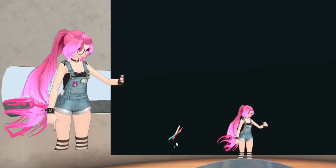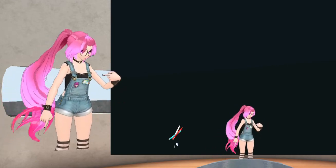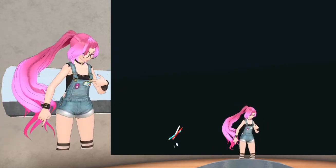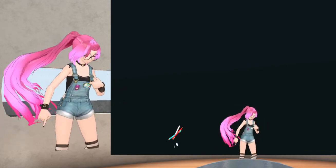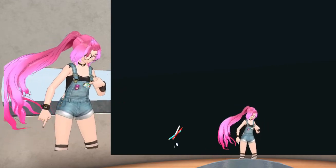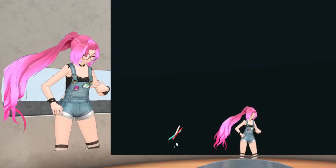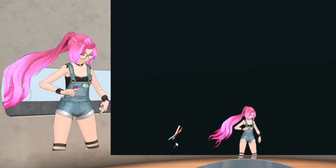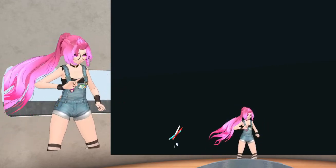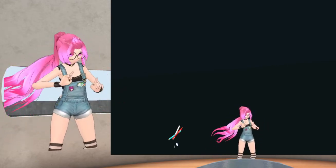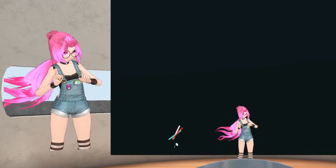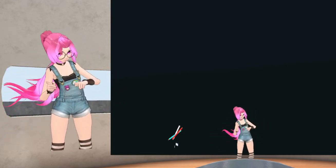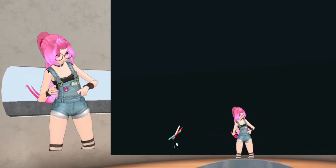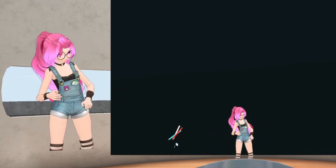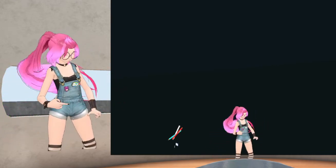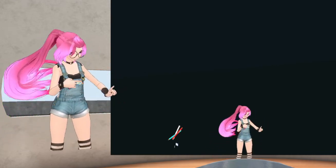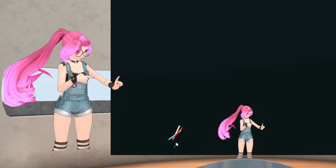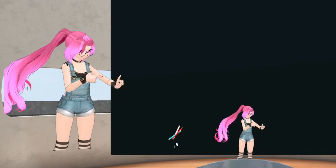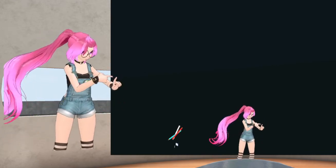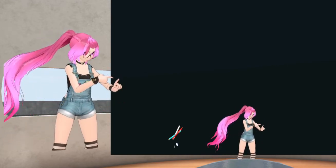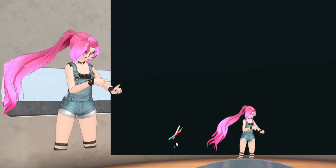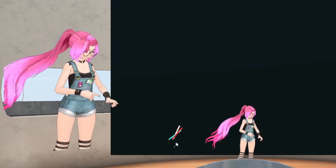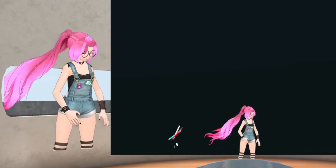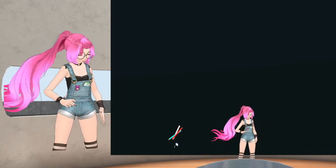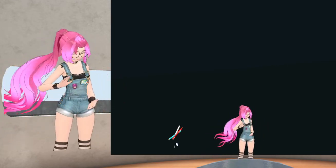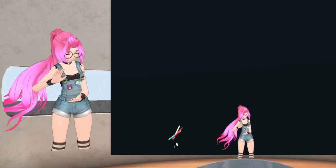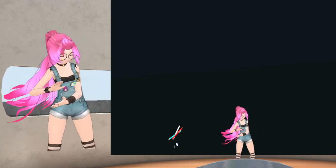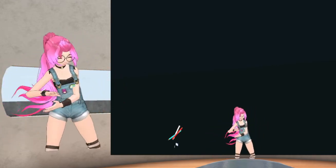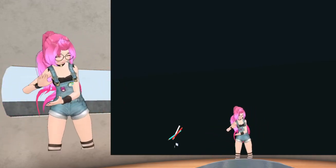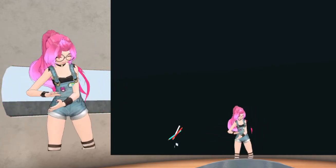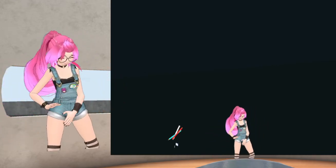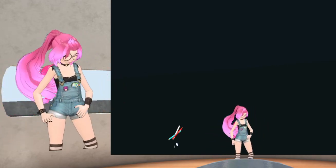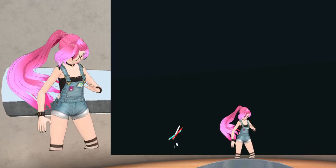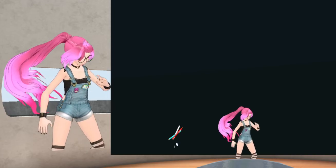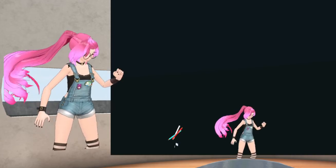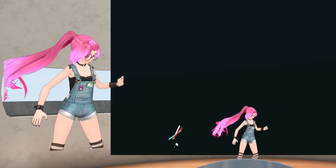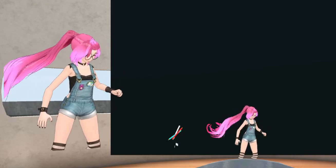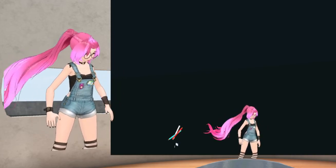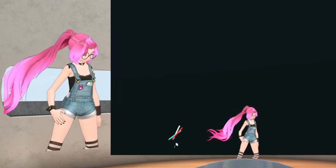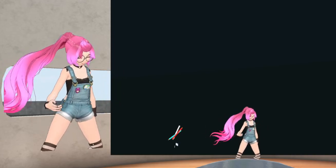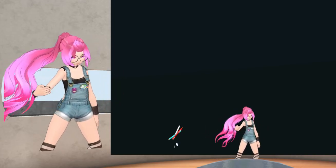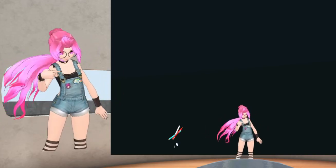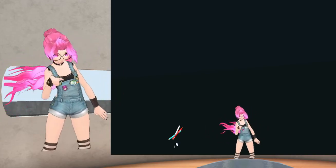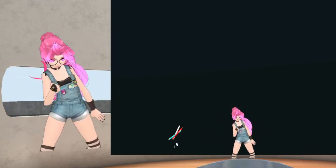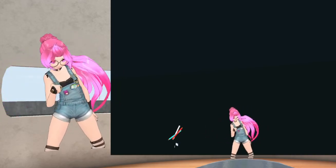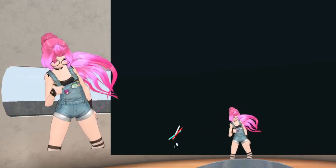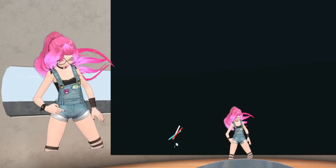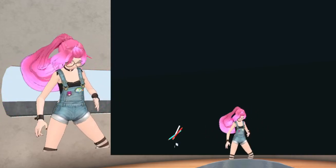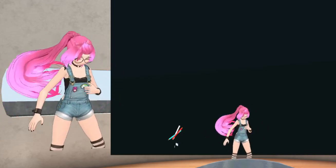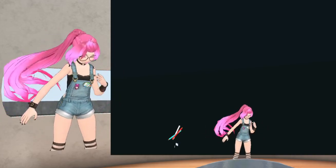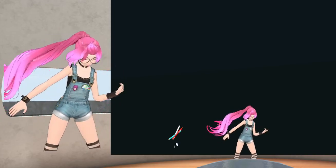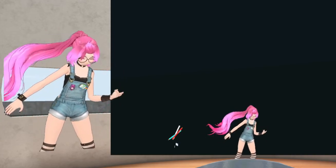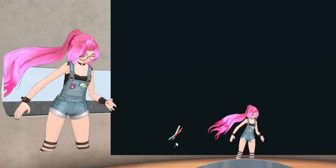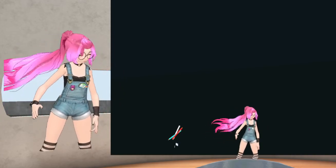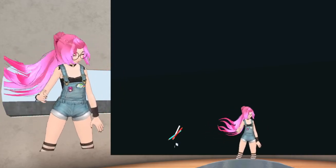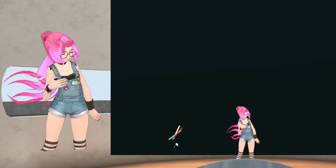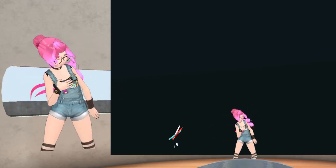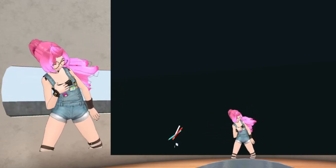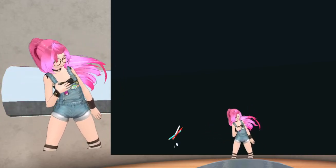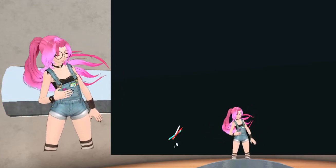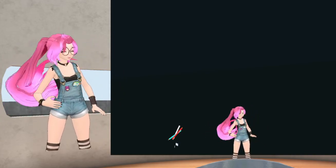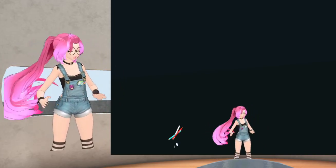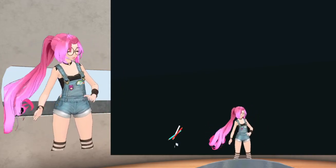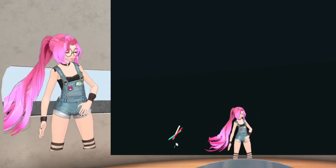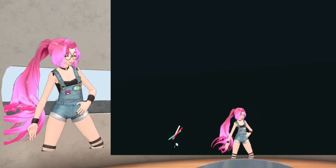like, I go to school and I